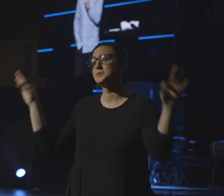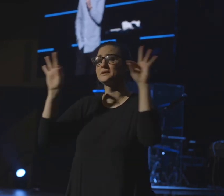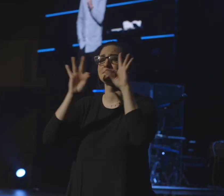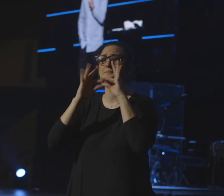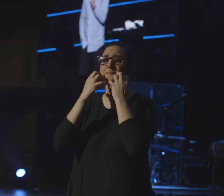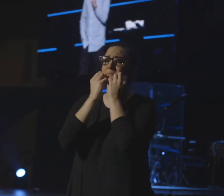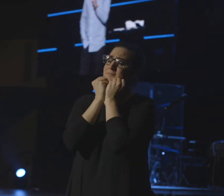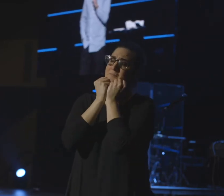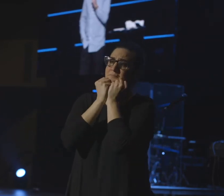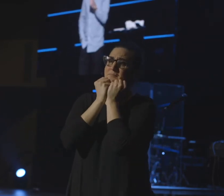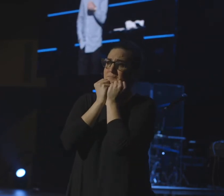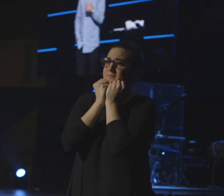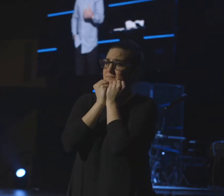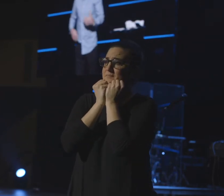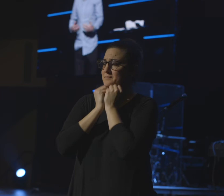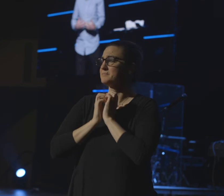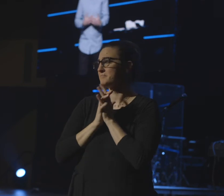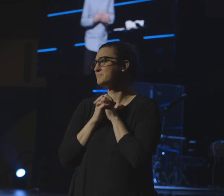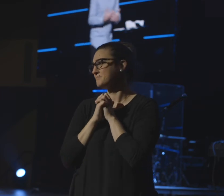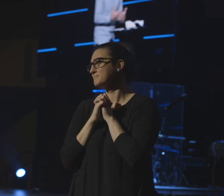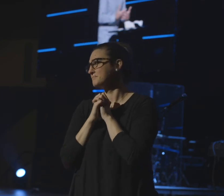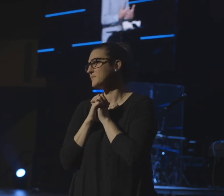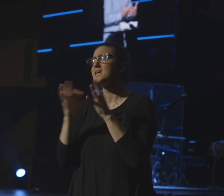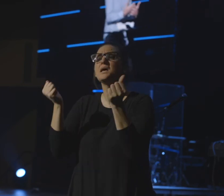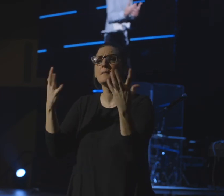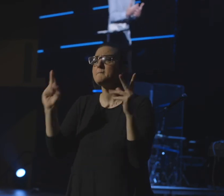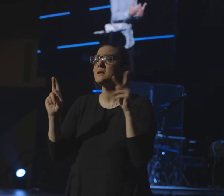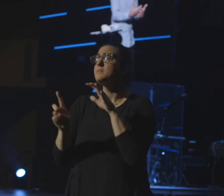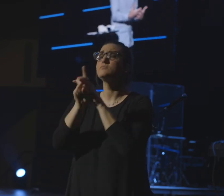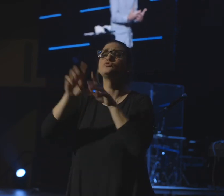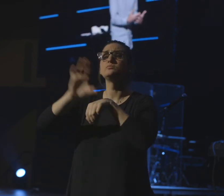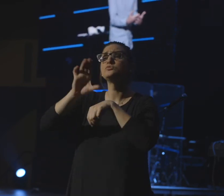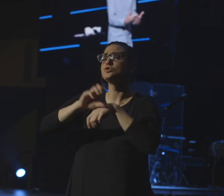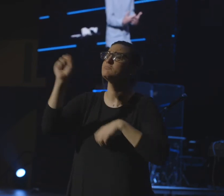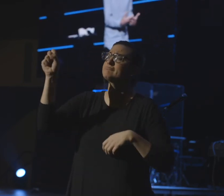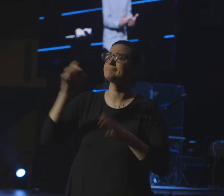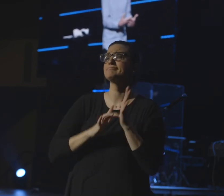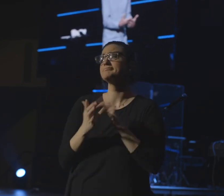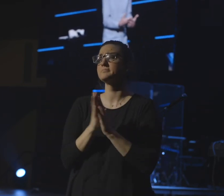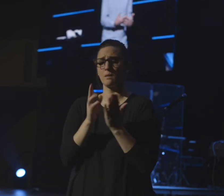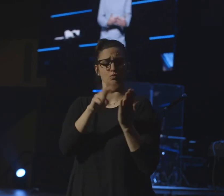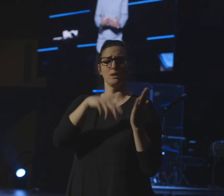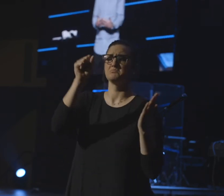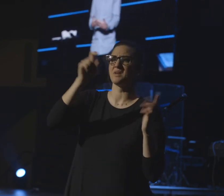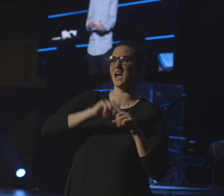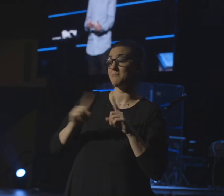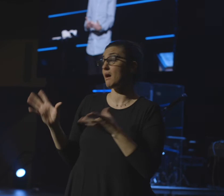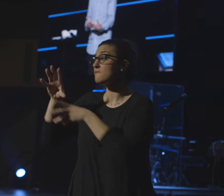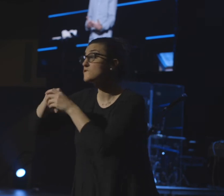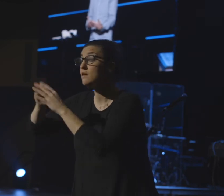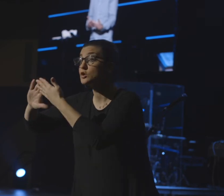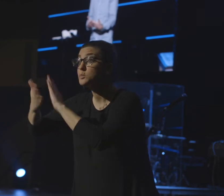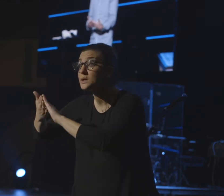or in church, who come to church, maybe know their Bible, but they're not really in accountable community. They're too busy, they're too above it.